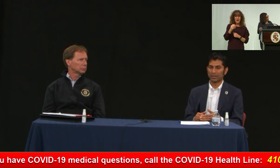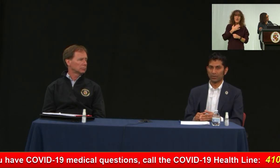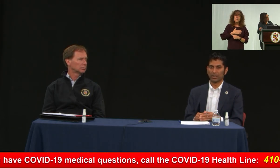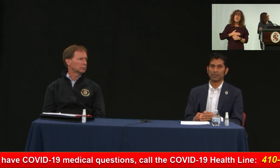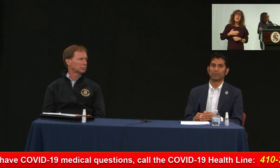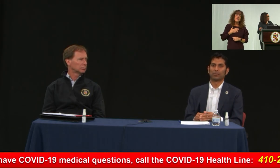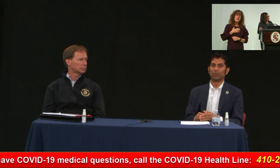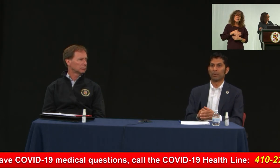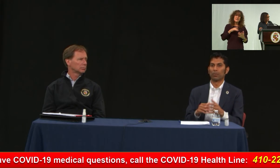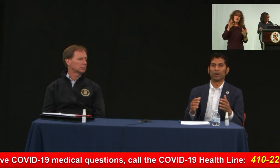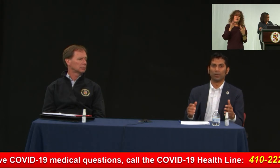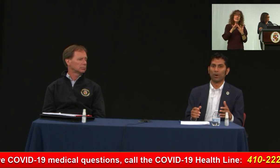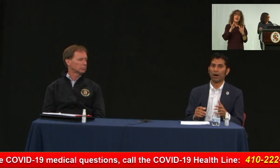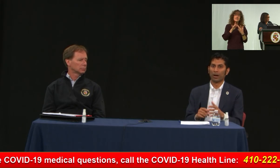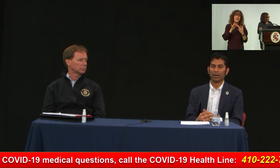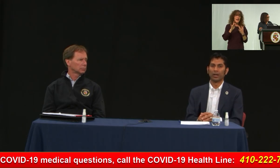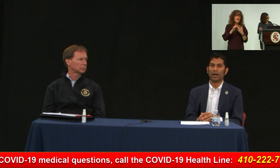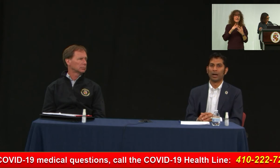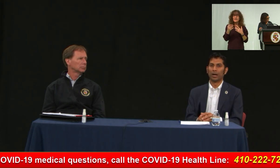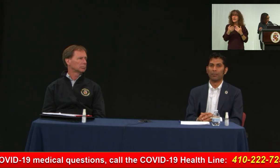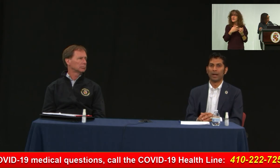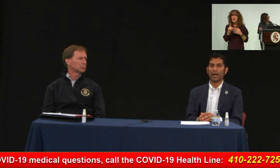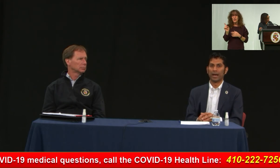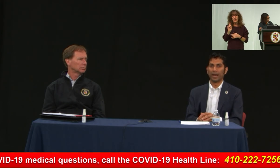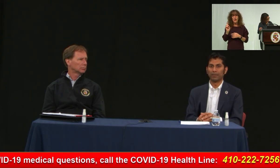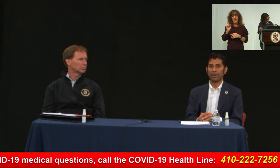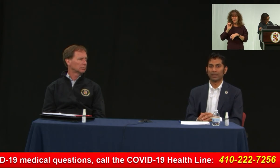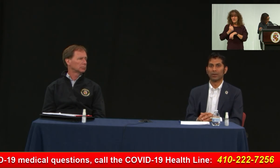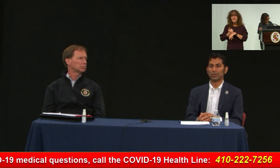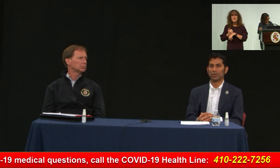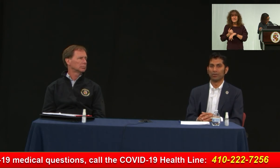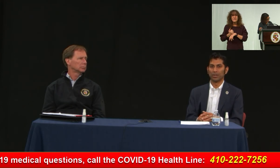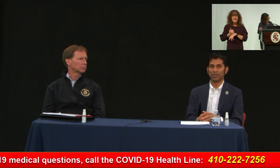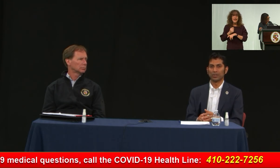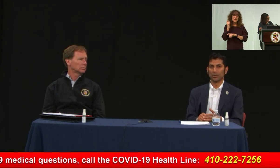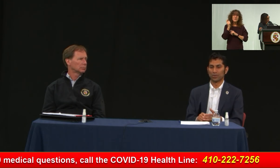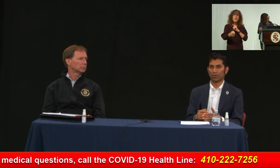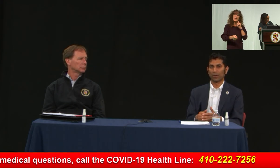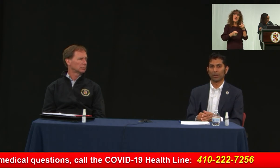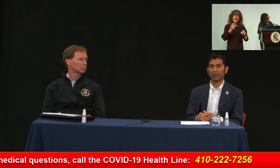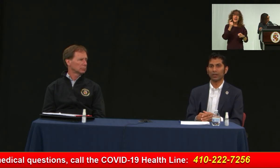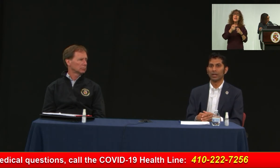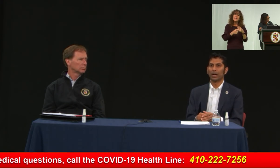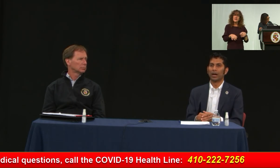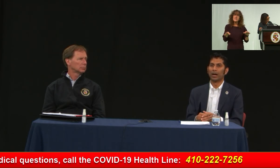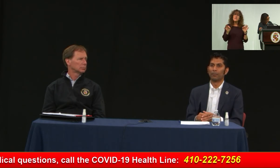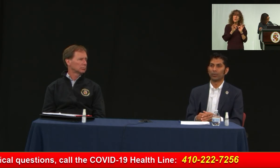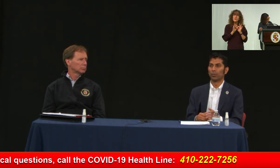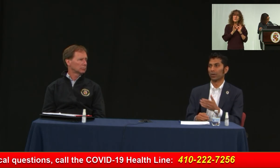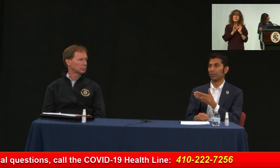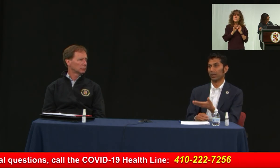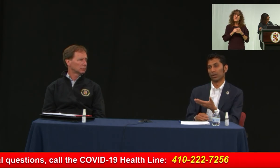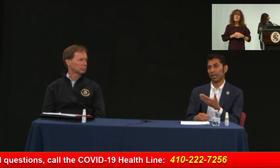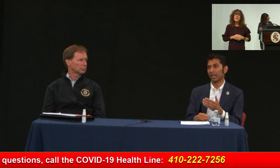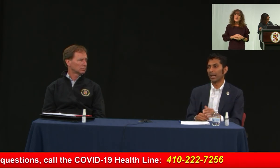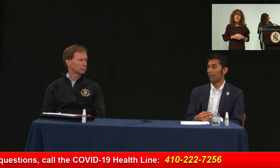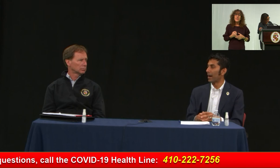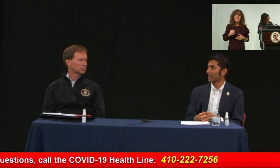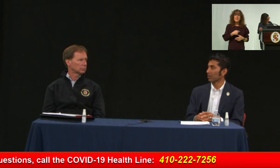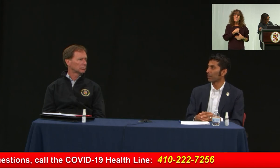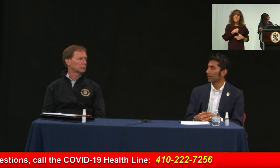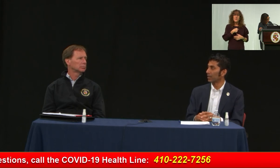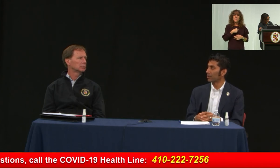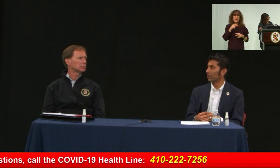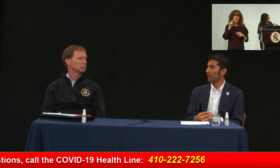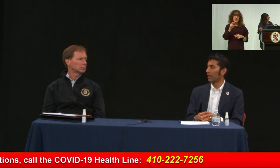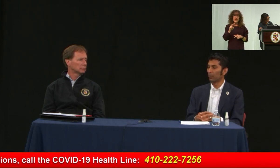please reach out to us, no matter where you are, and make those donations. Those are critical. We're going to be looking at that